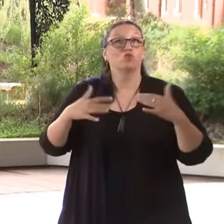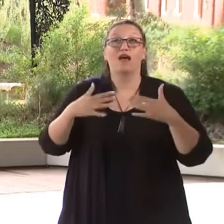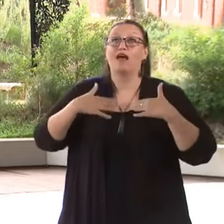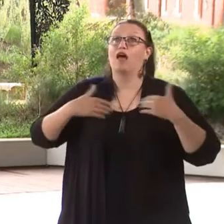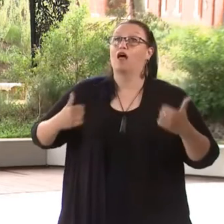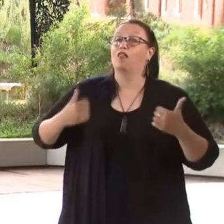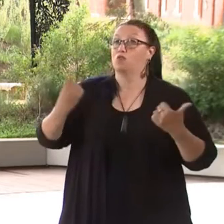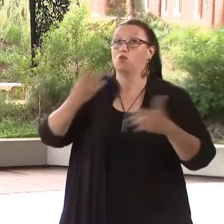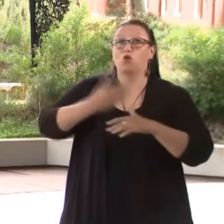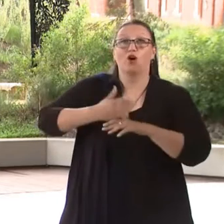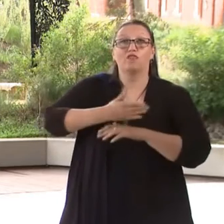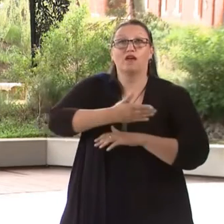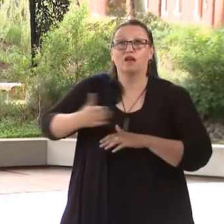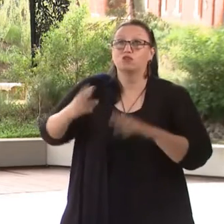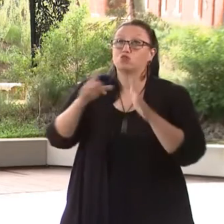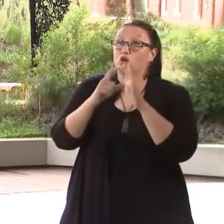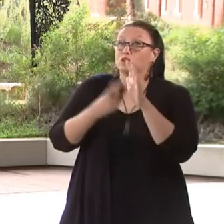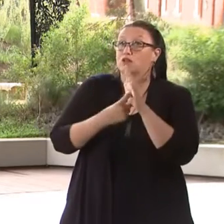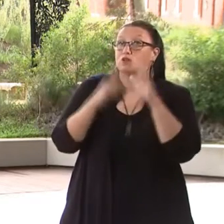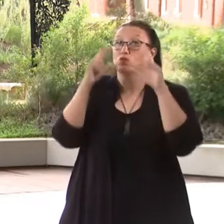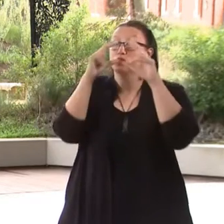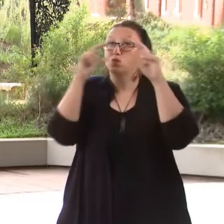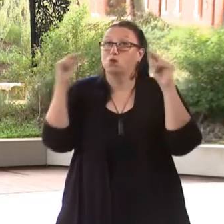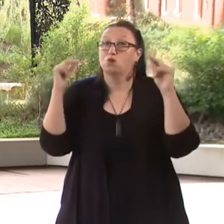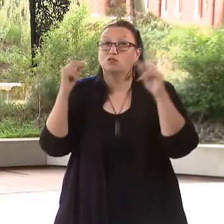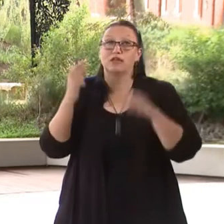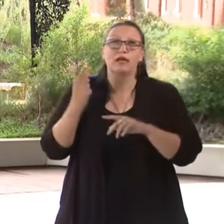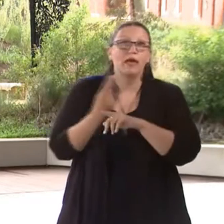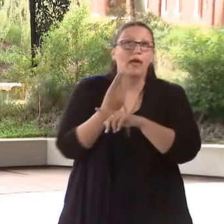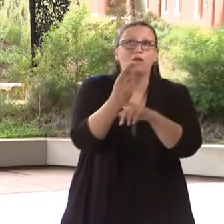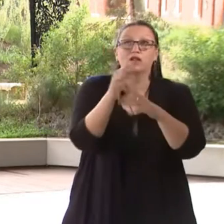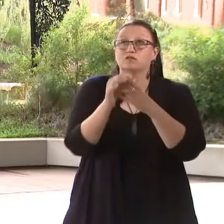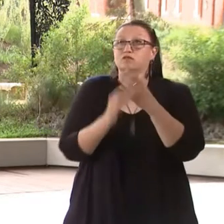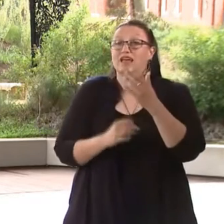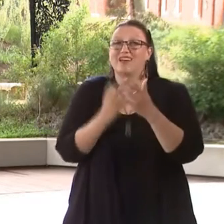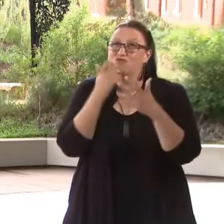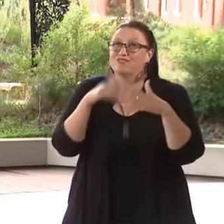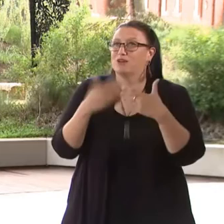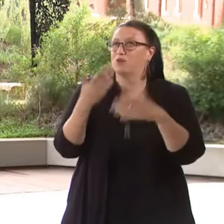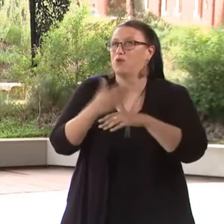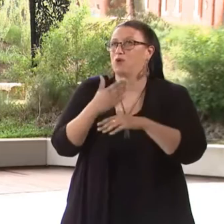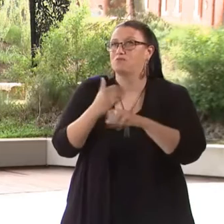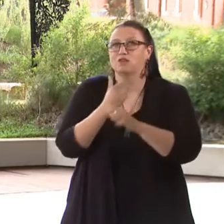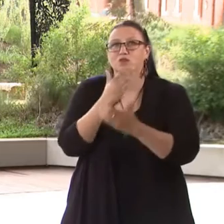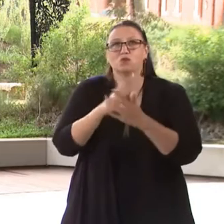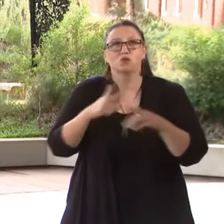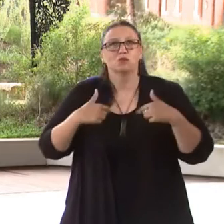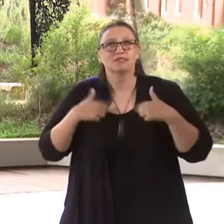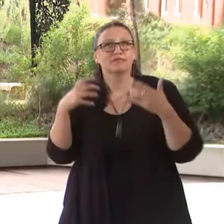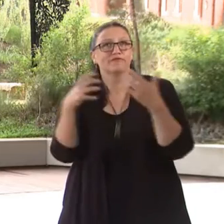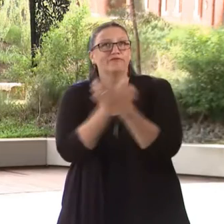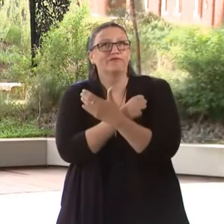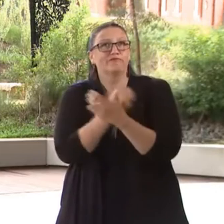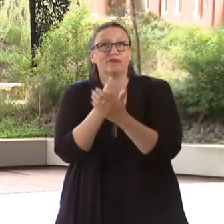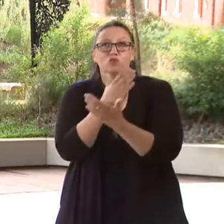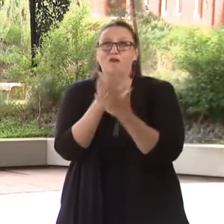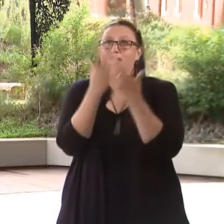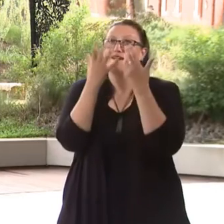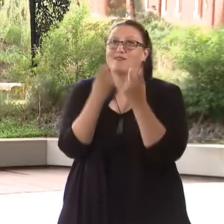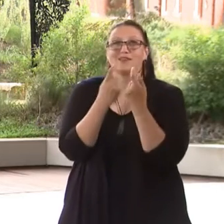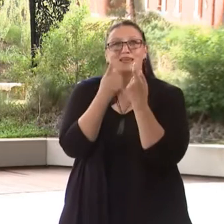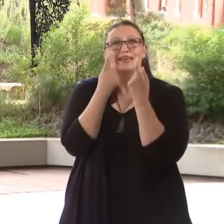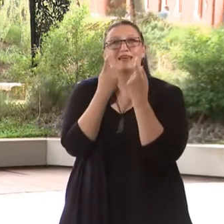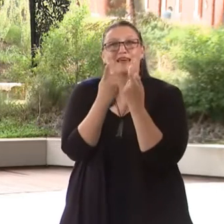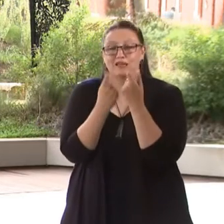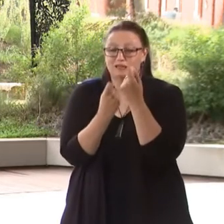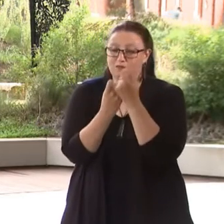front line each and every day, our doctors, our nurses, who are doing everything they can to ensure that people are given the care, the support,